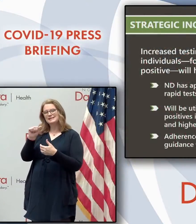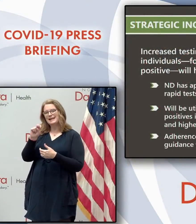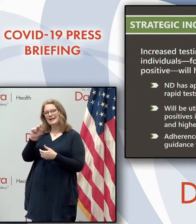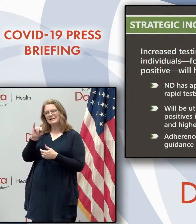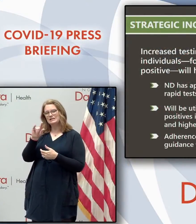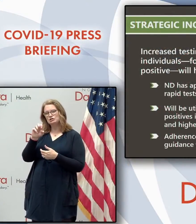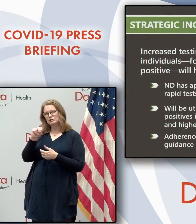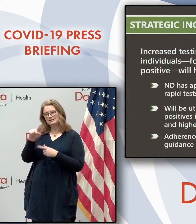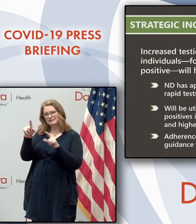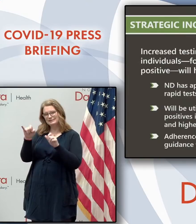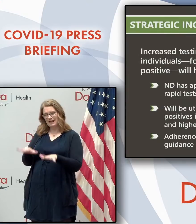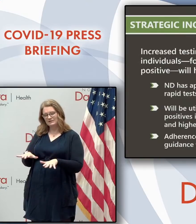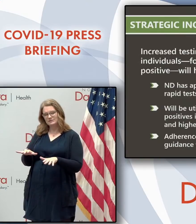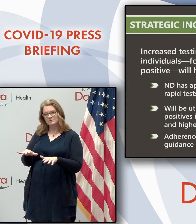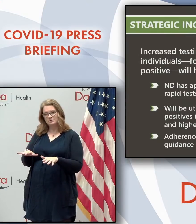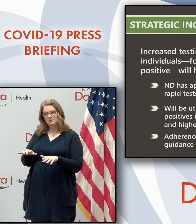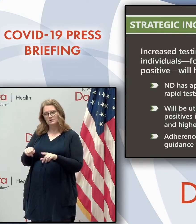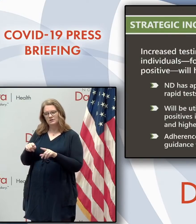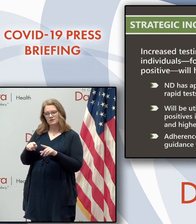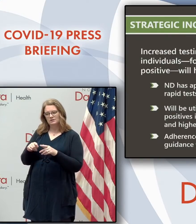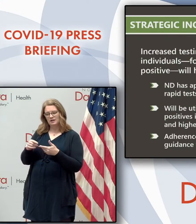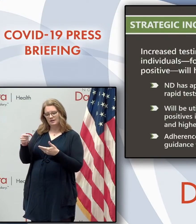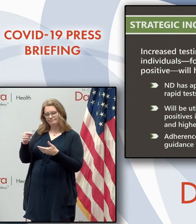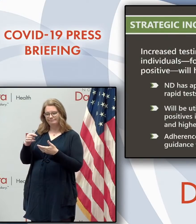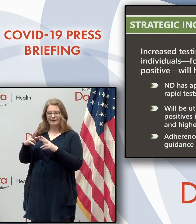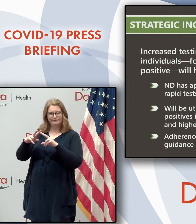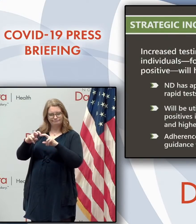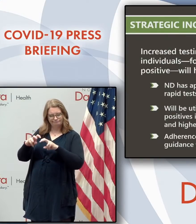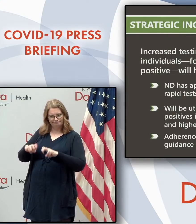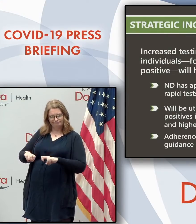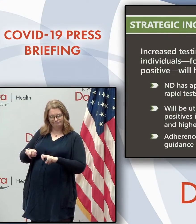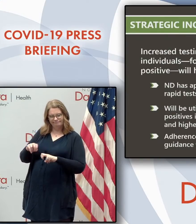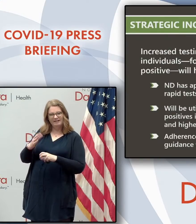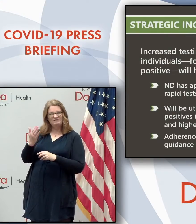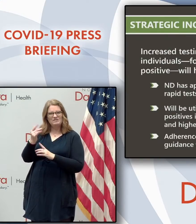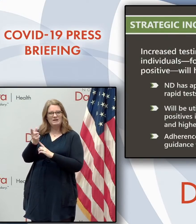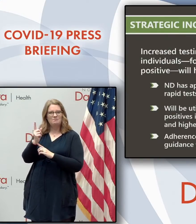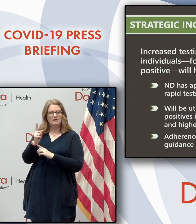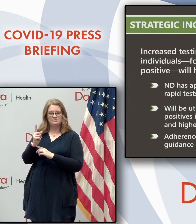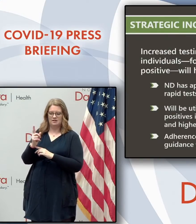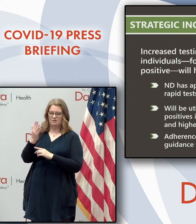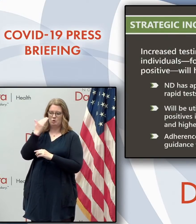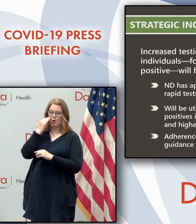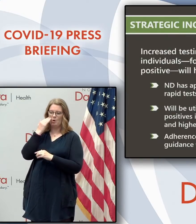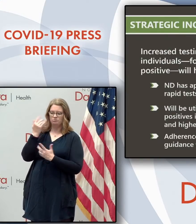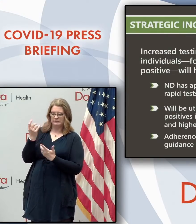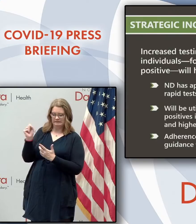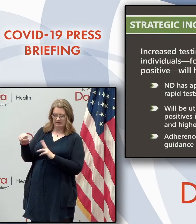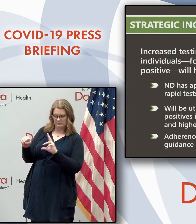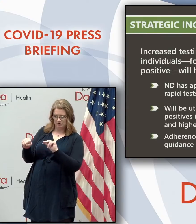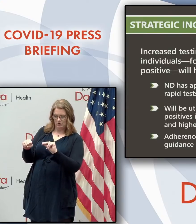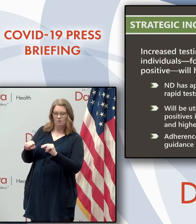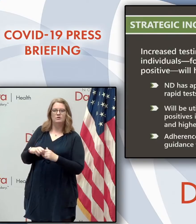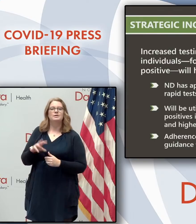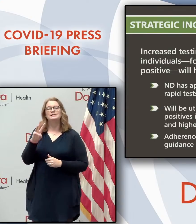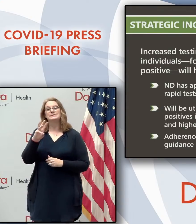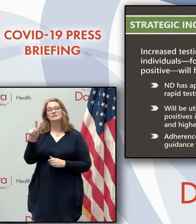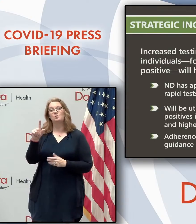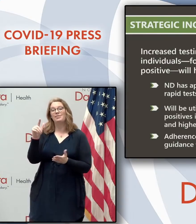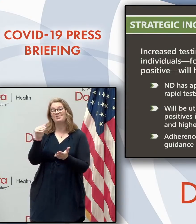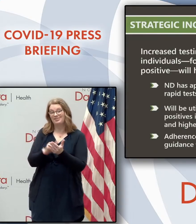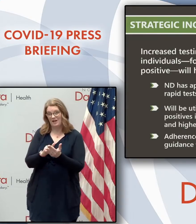tests that can diagnose coronavirus infection in as little as 15 minutes. About 61,000 of those